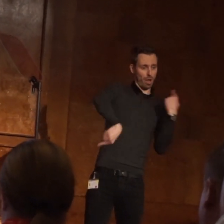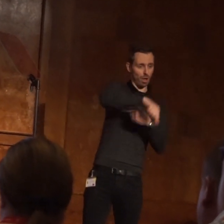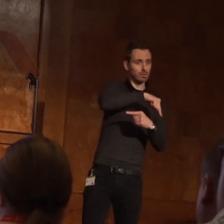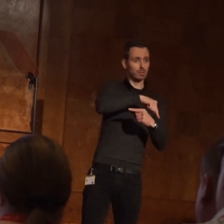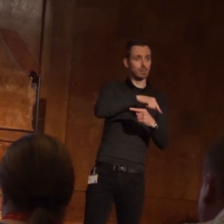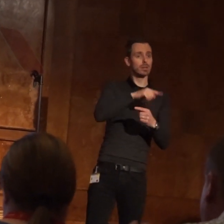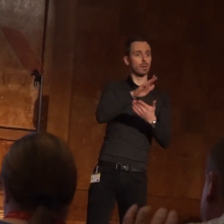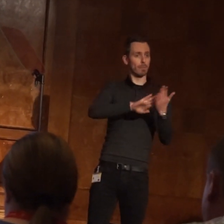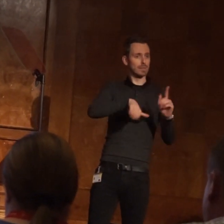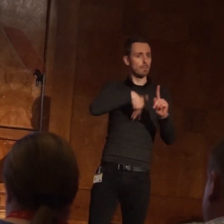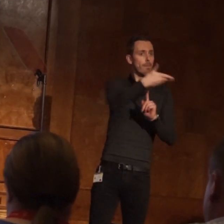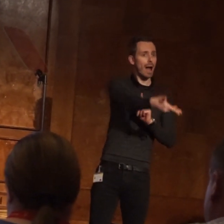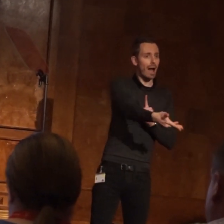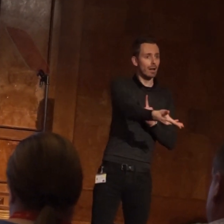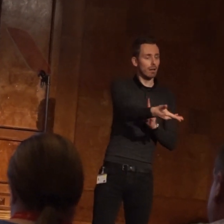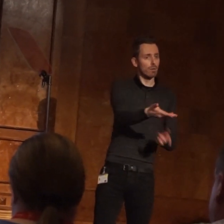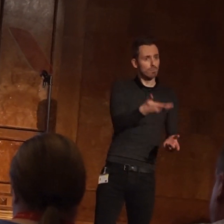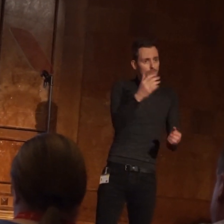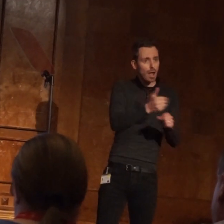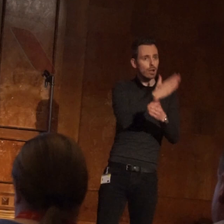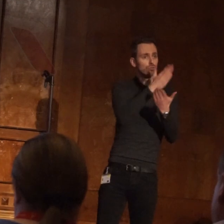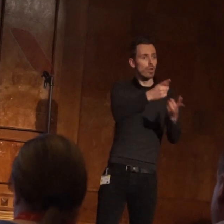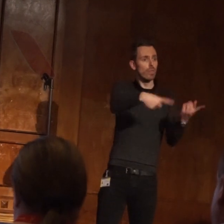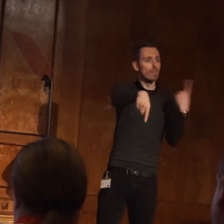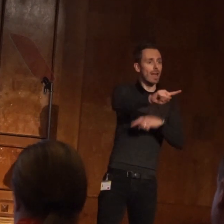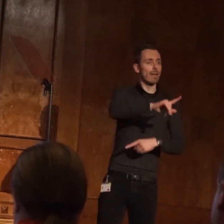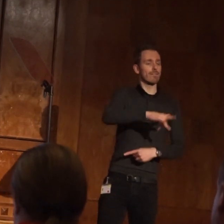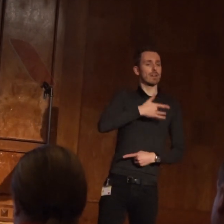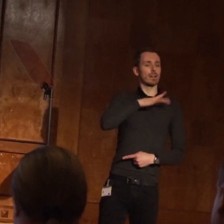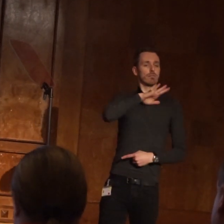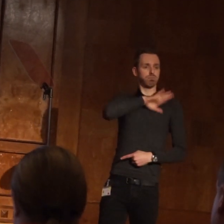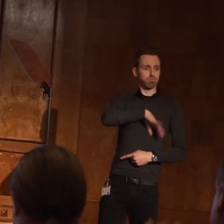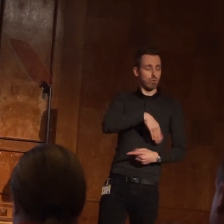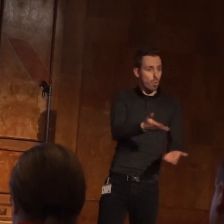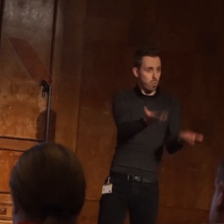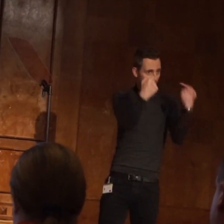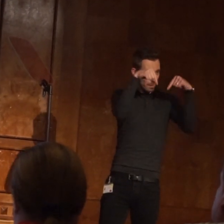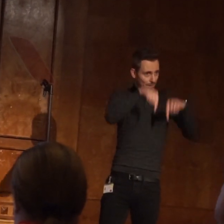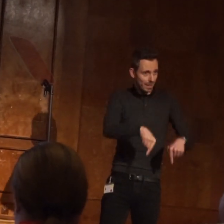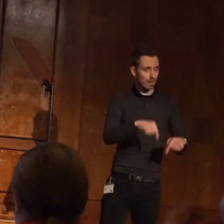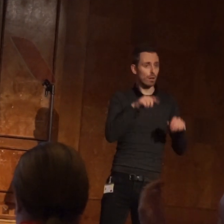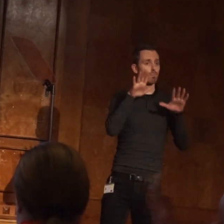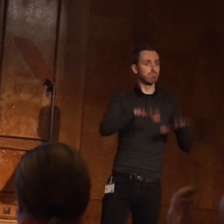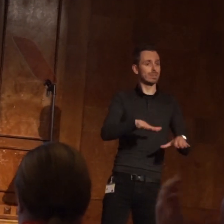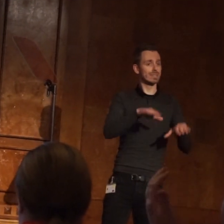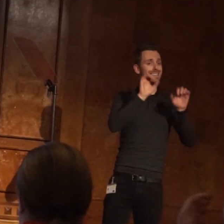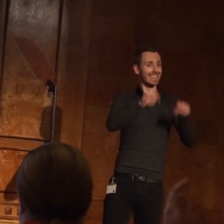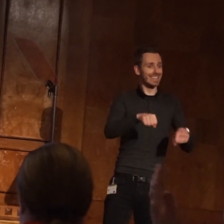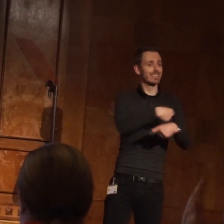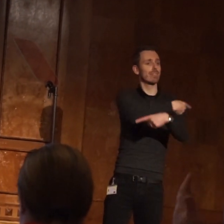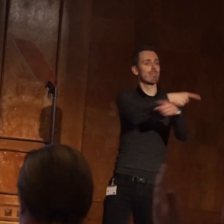they're welcome here and can continue to call Britain their home.